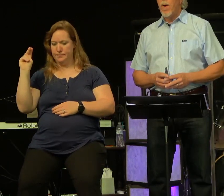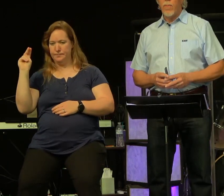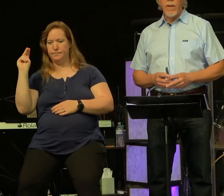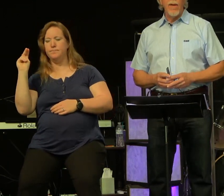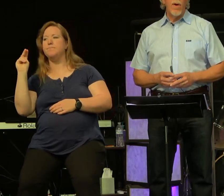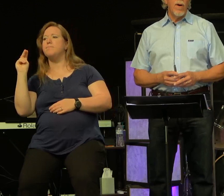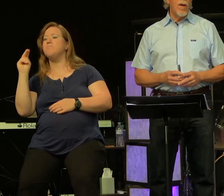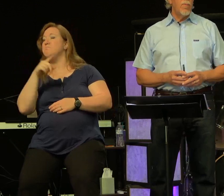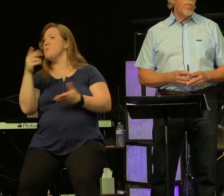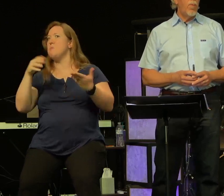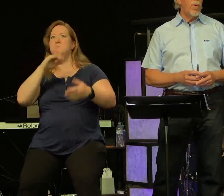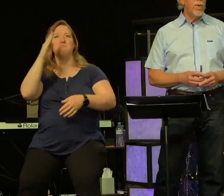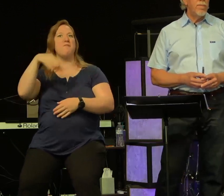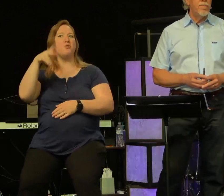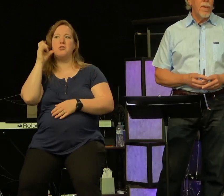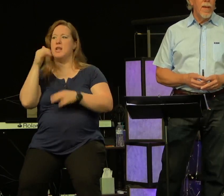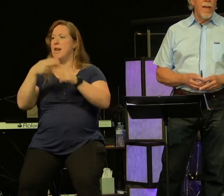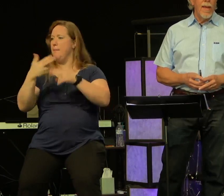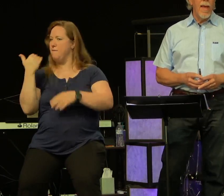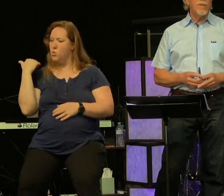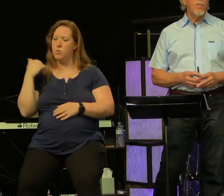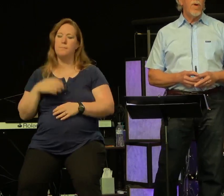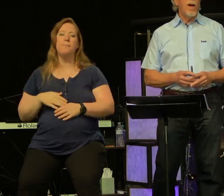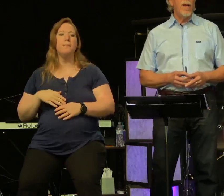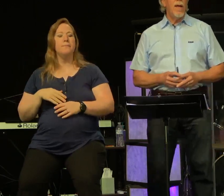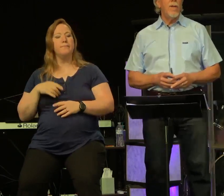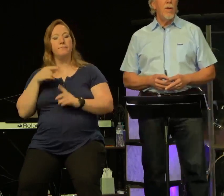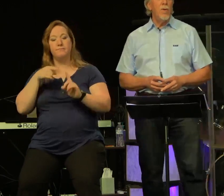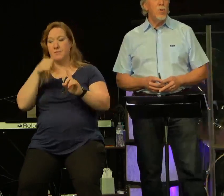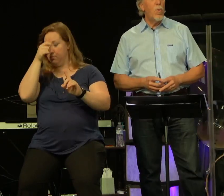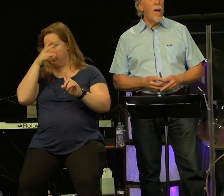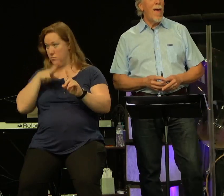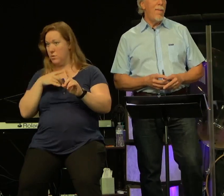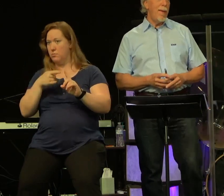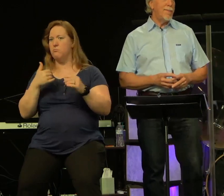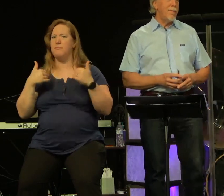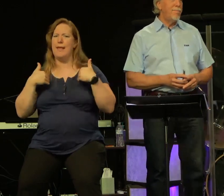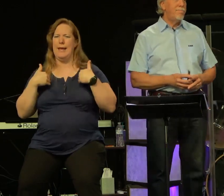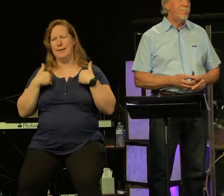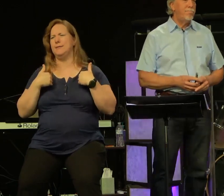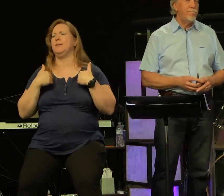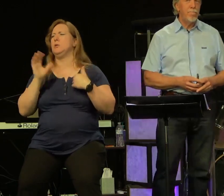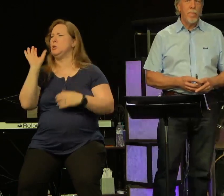You've probably never heard of him before. He has a very unusual habit.